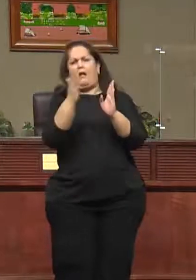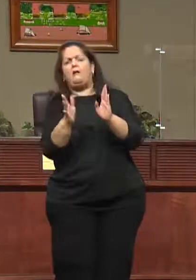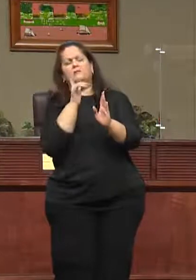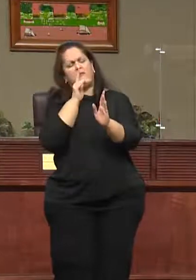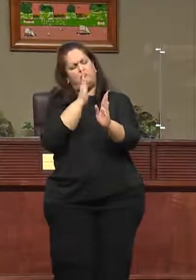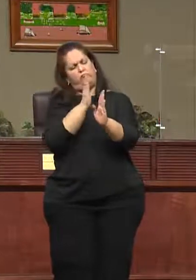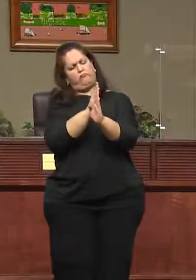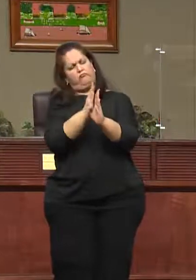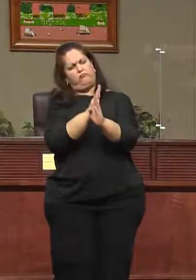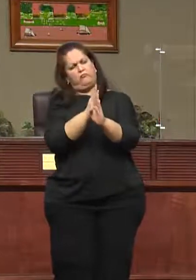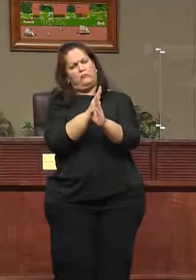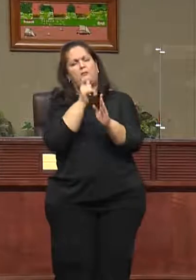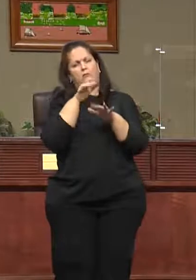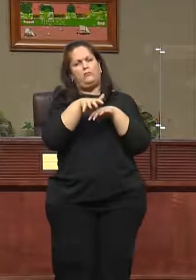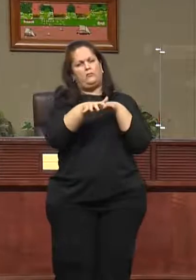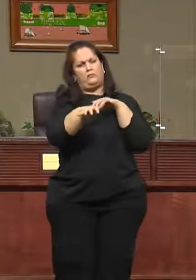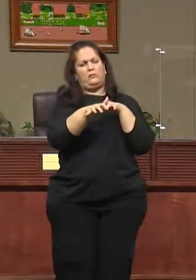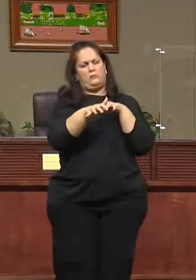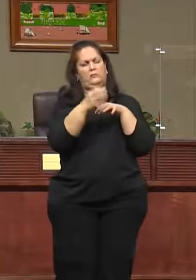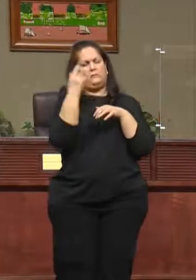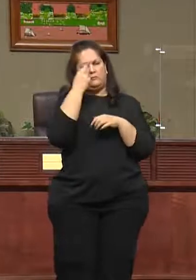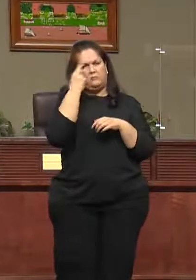avoided. It is also